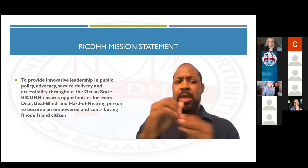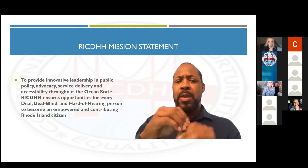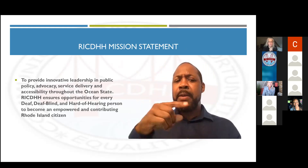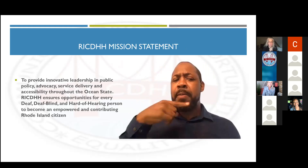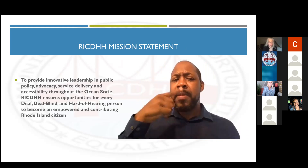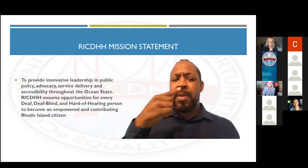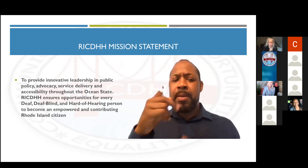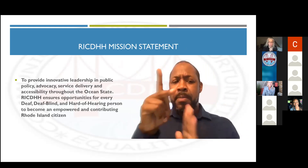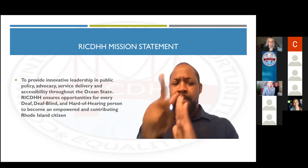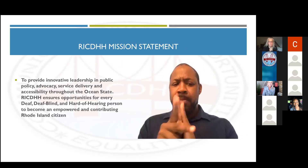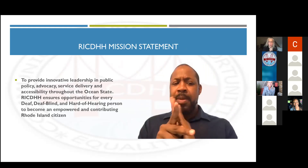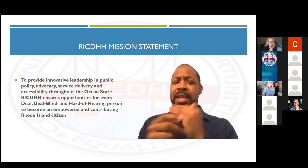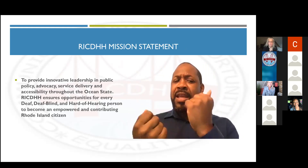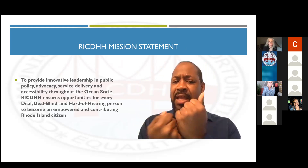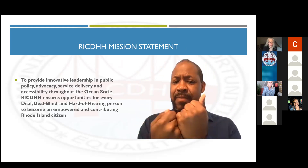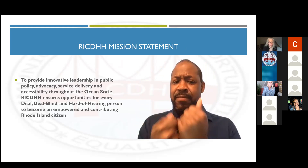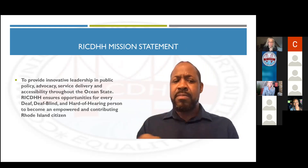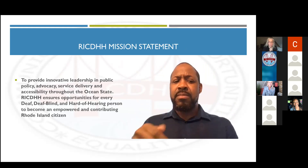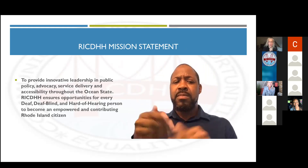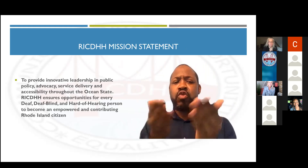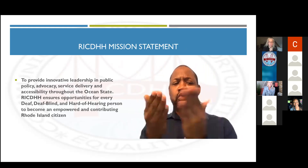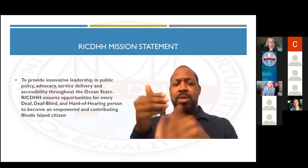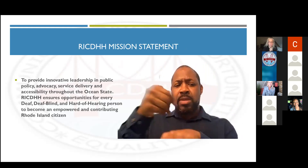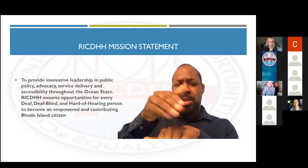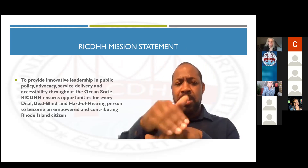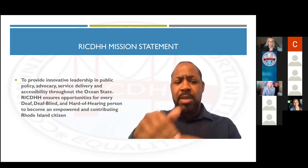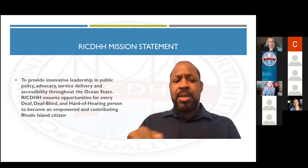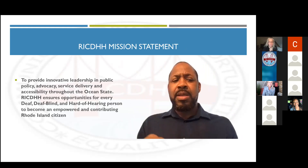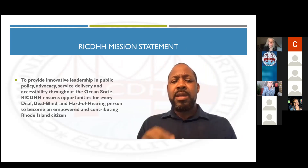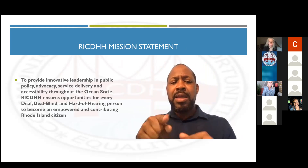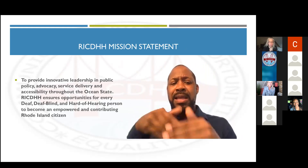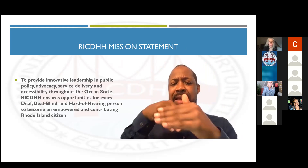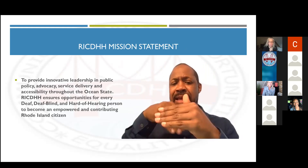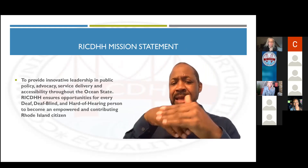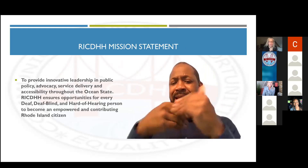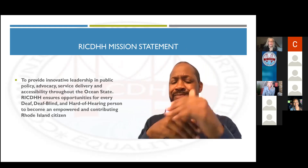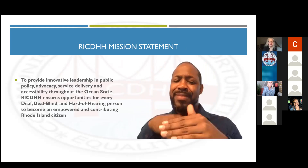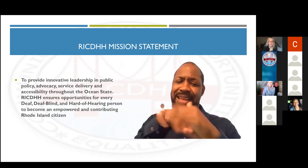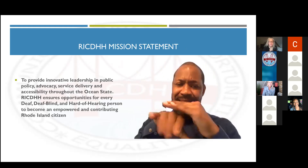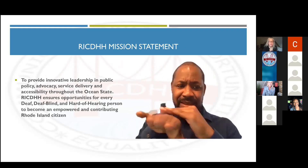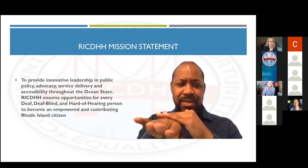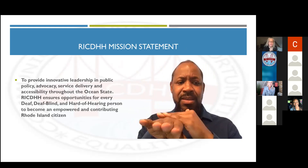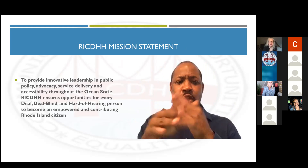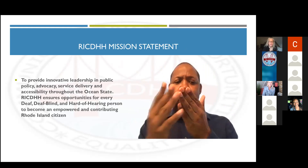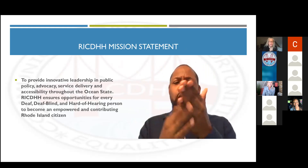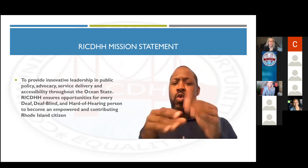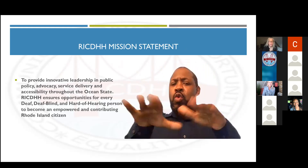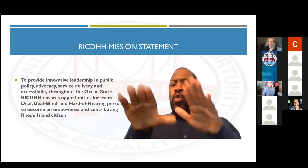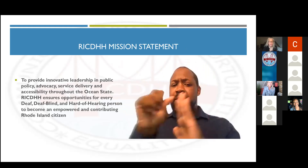innovative leadership in public policy, advocacy, service delivery, and accessibility throughout